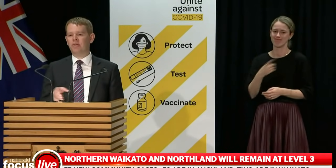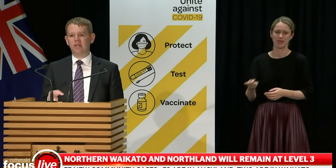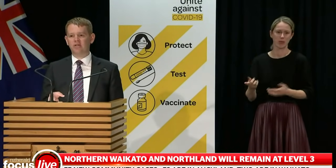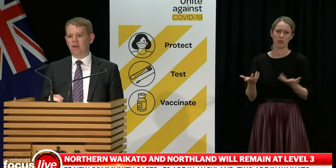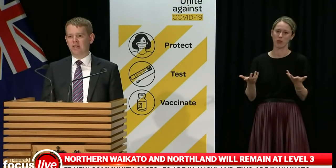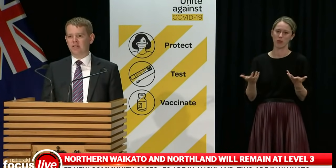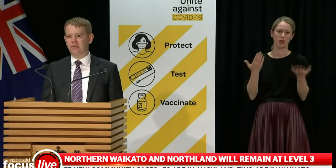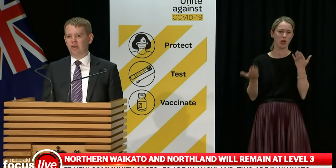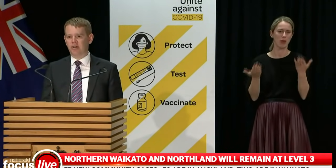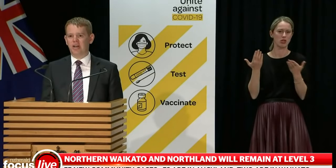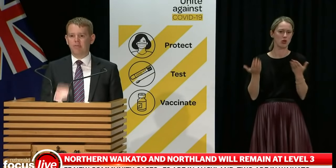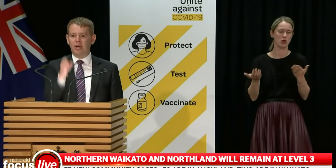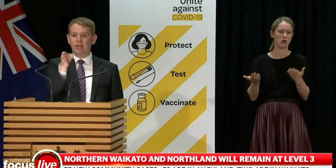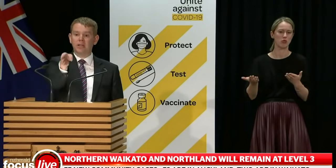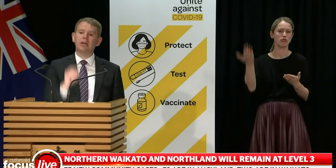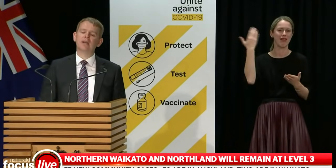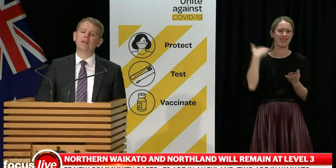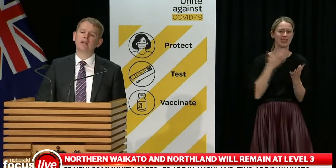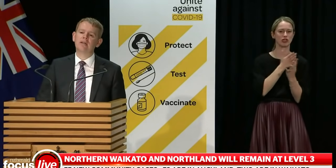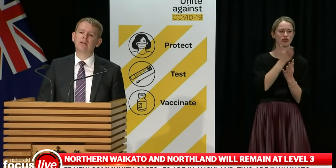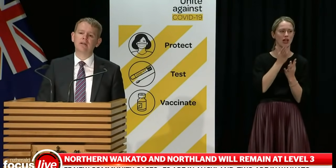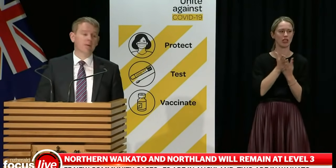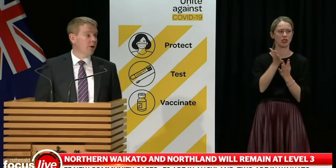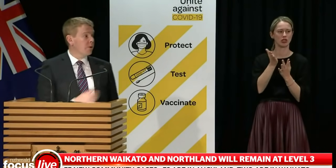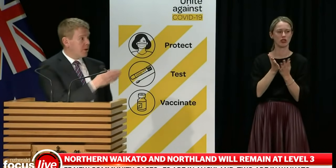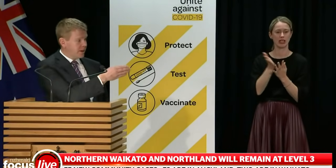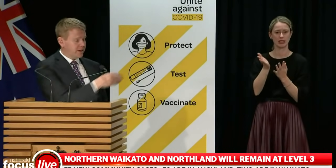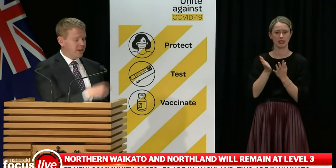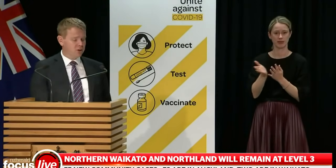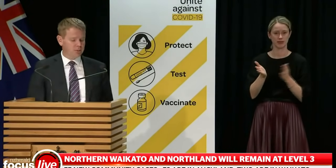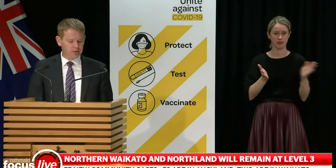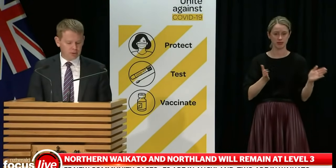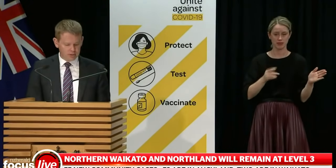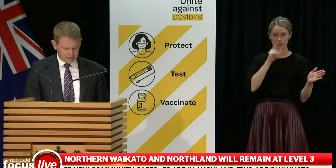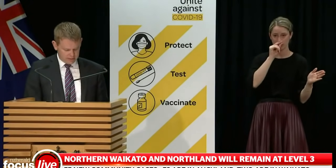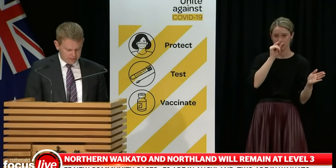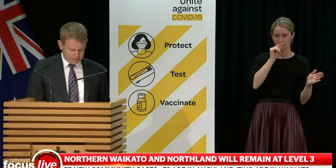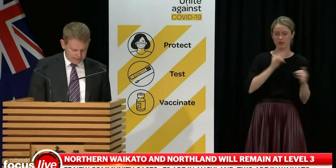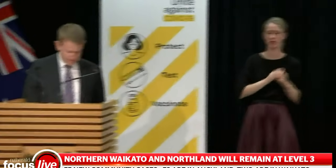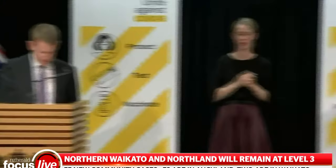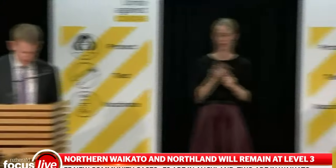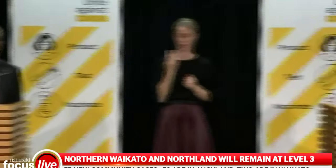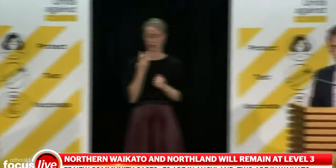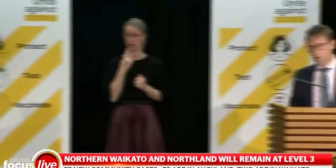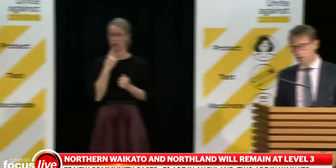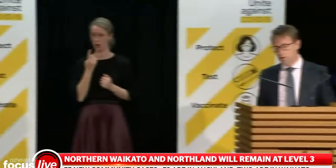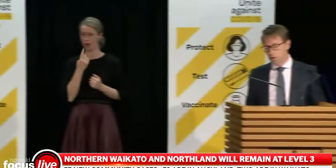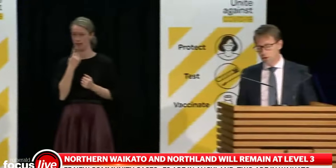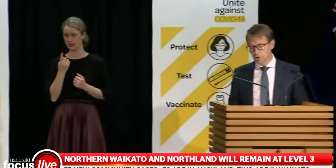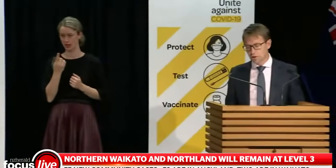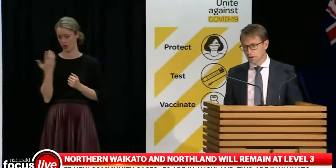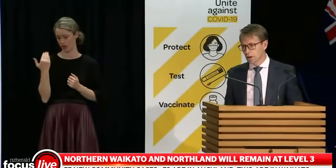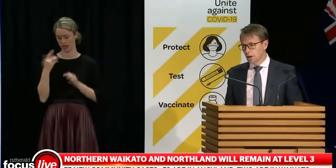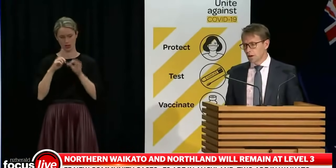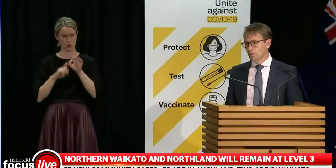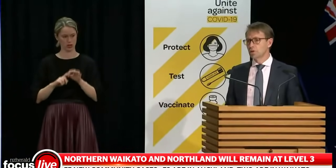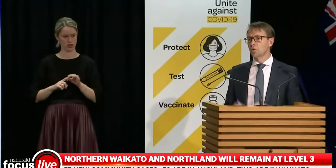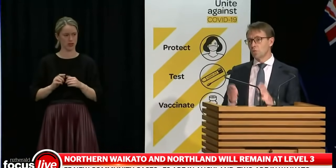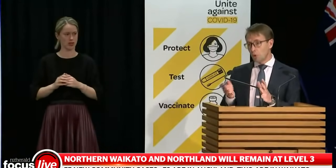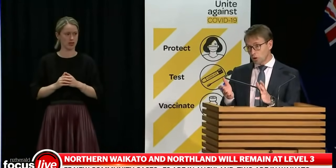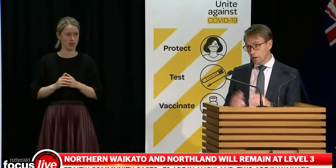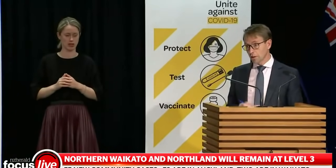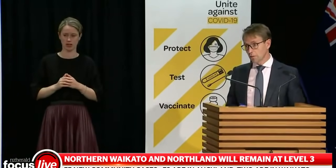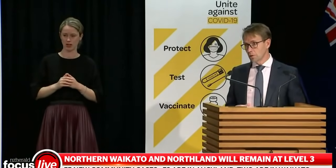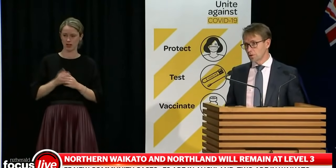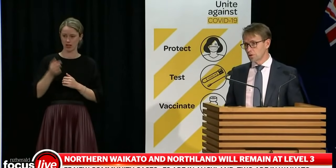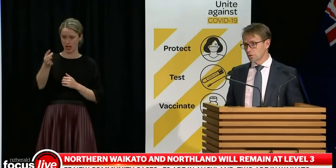than previous strands of the virus have been. Minister, just 2 comments on a couple of the recent questions. First of all,